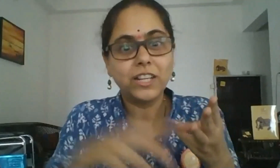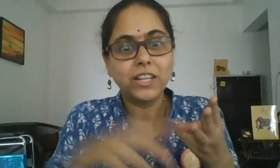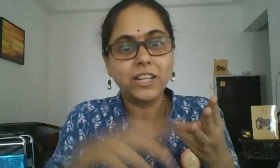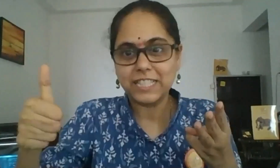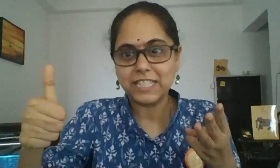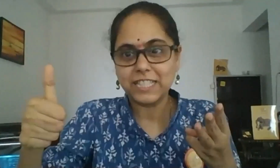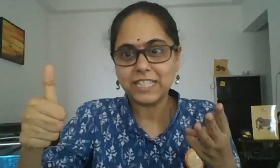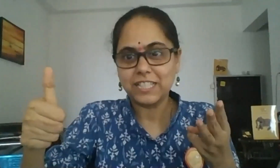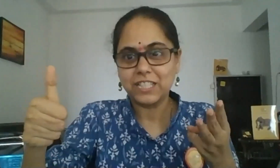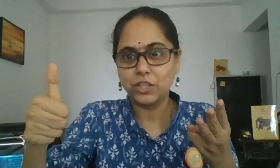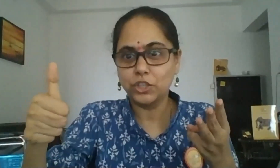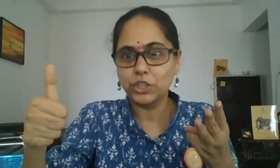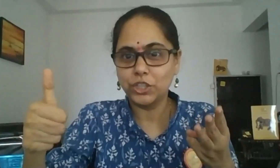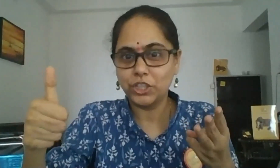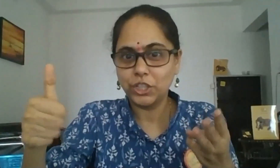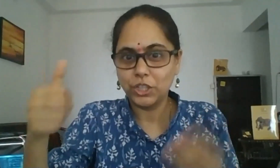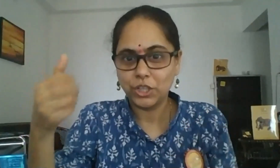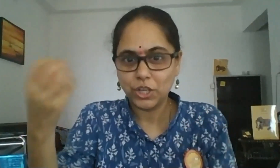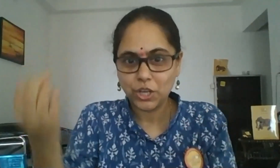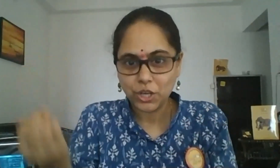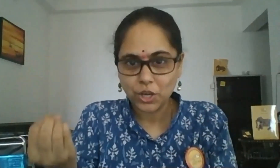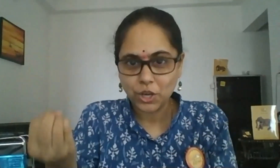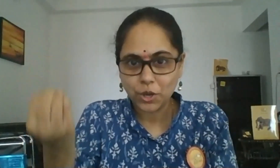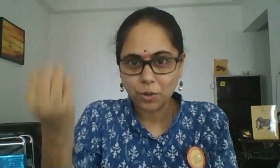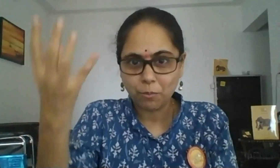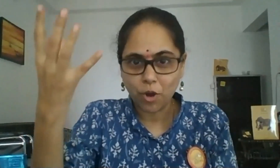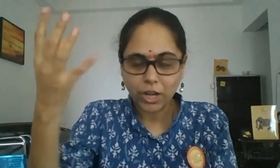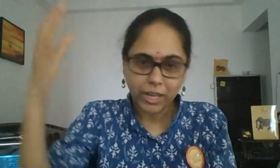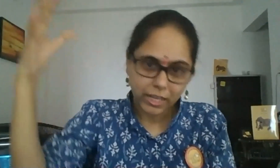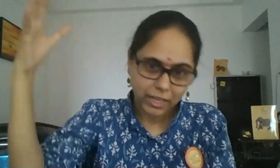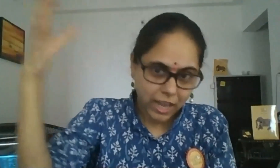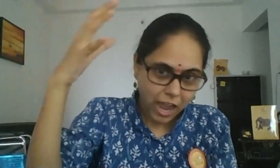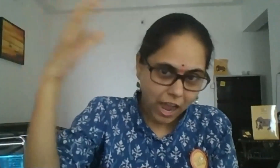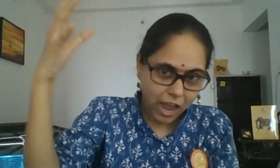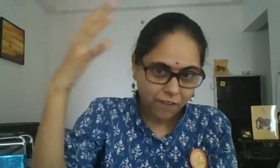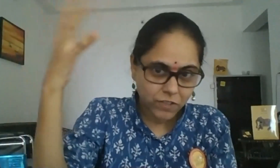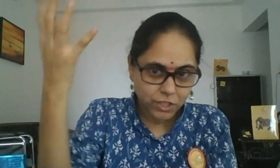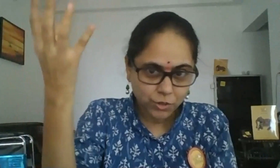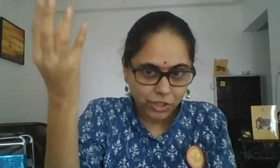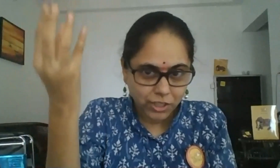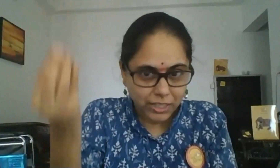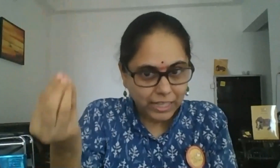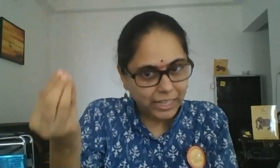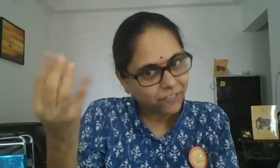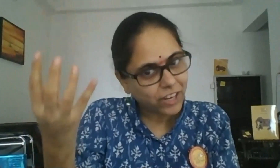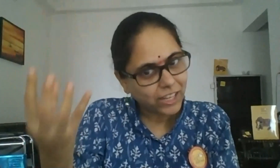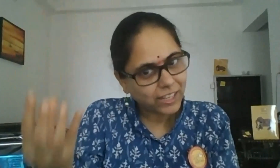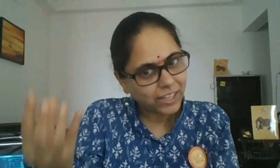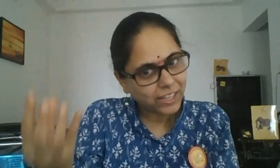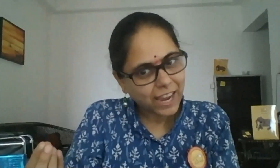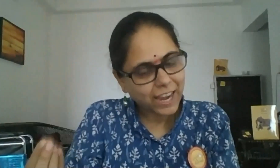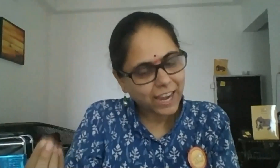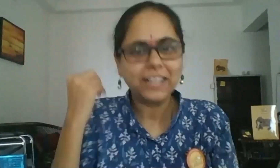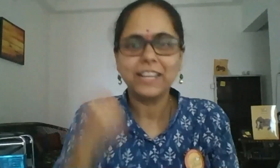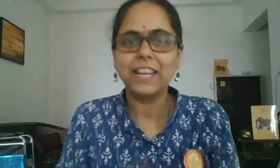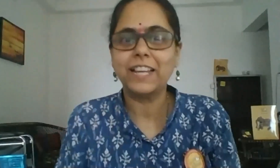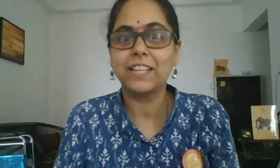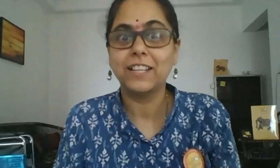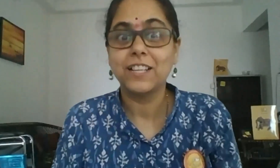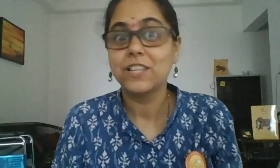greetings. Good morning, afternoon, evening, and night. So